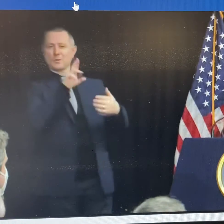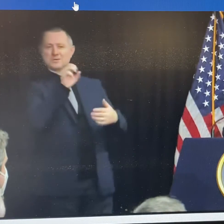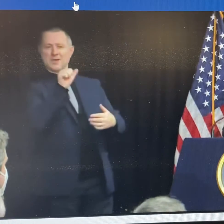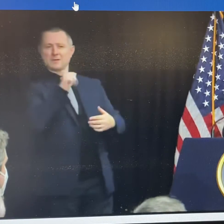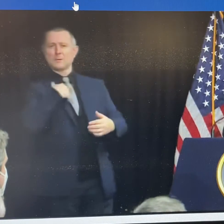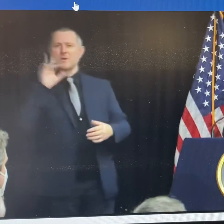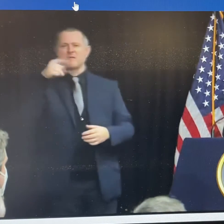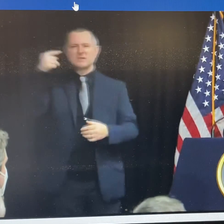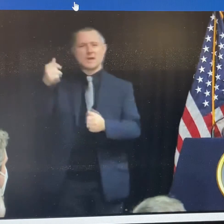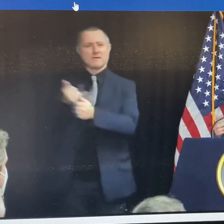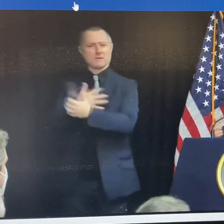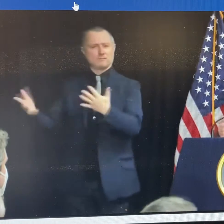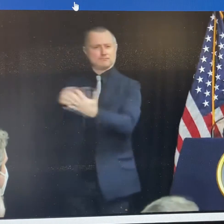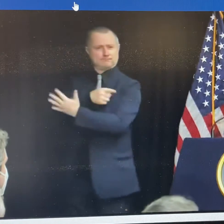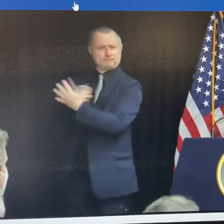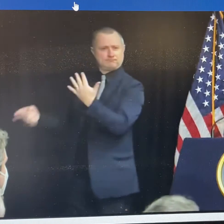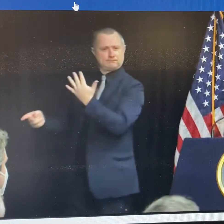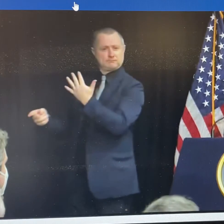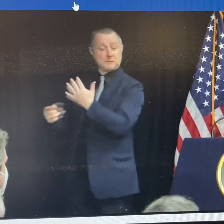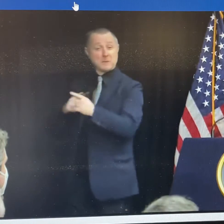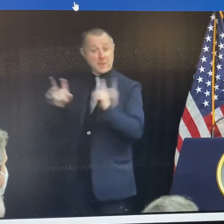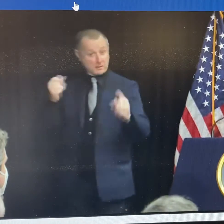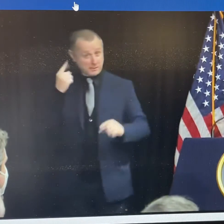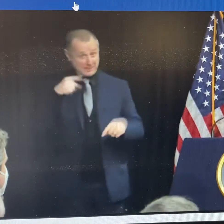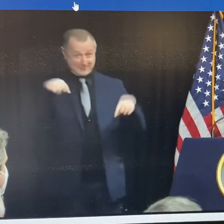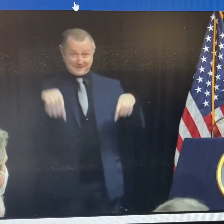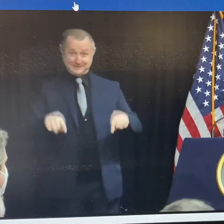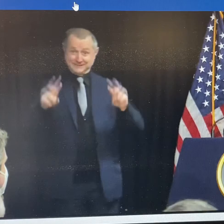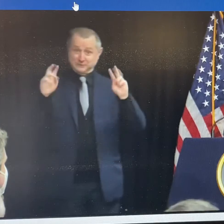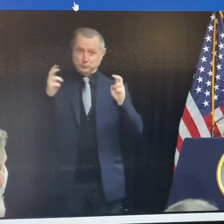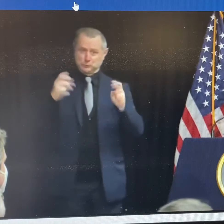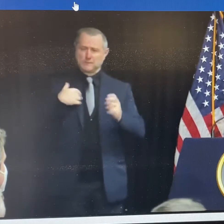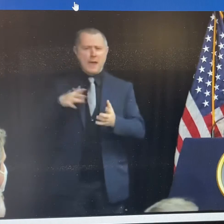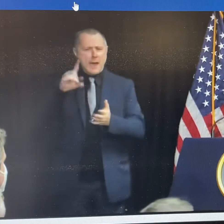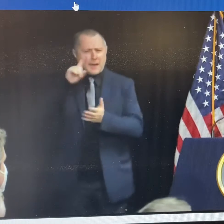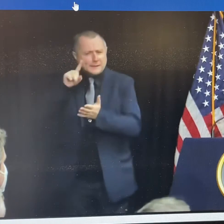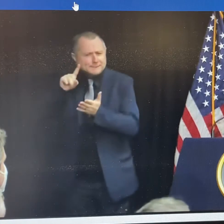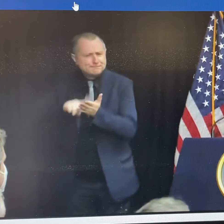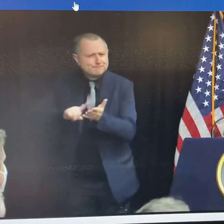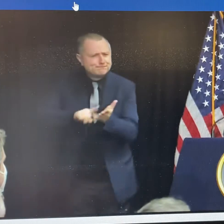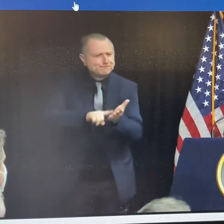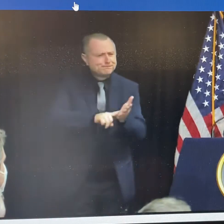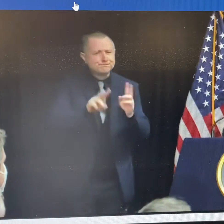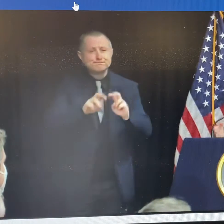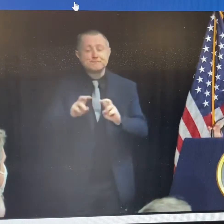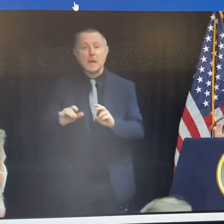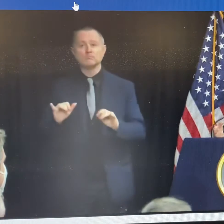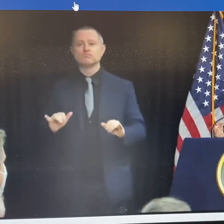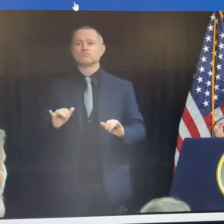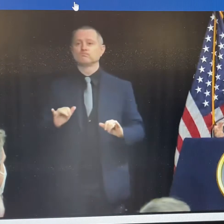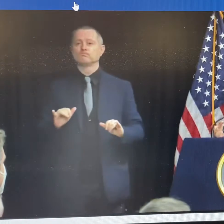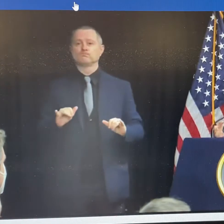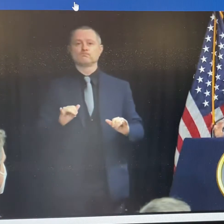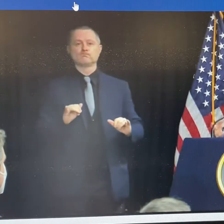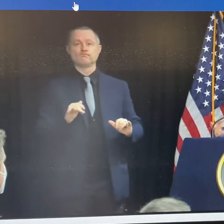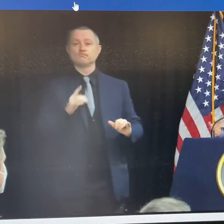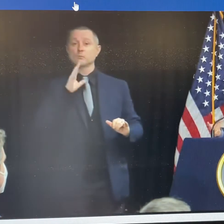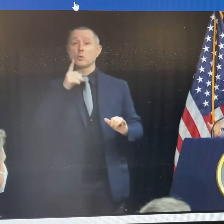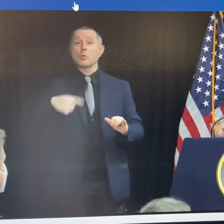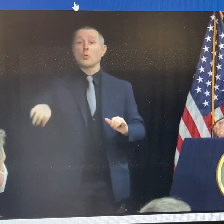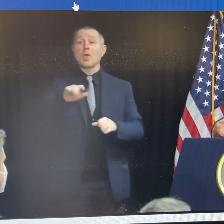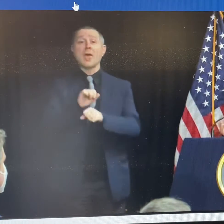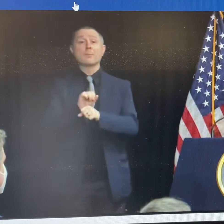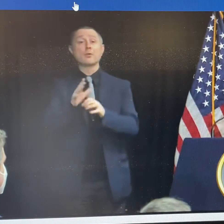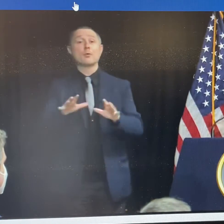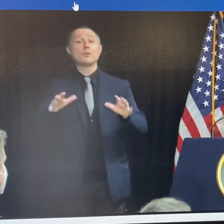area that I have examined closely. And when you think about the fact that our employment levels, for example, are